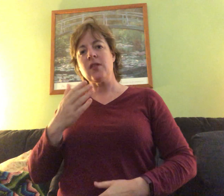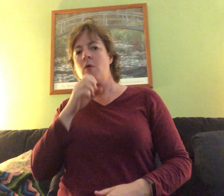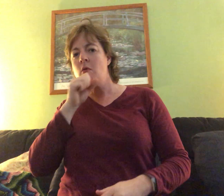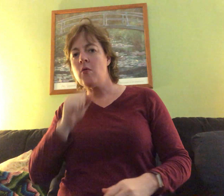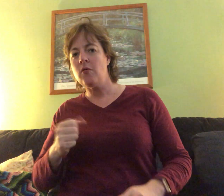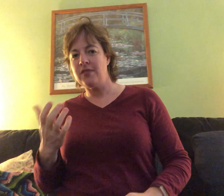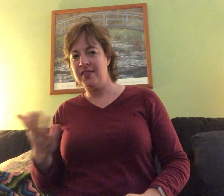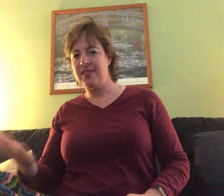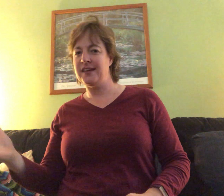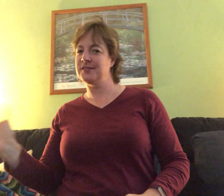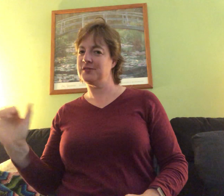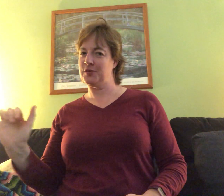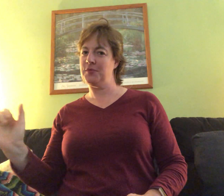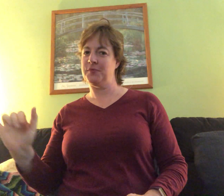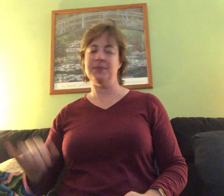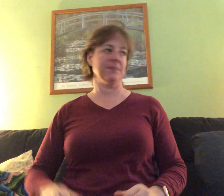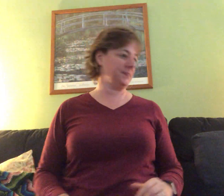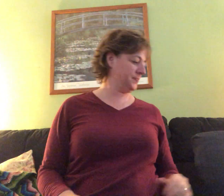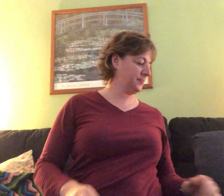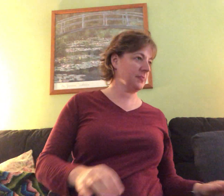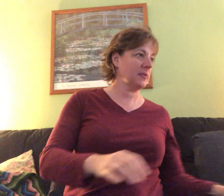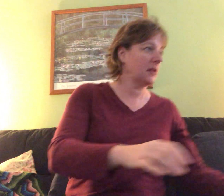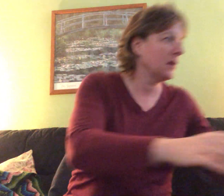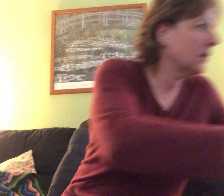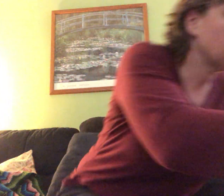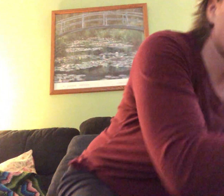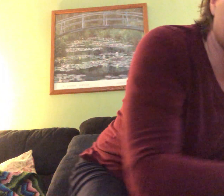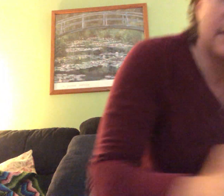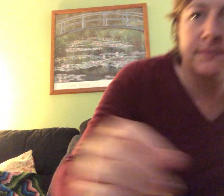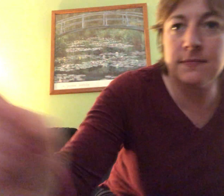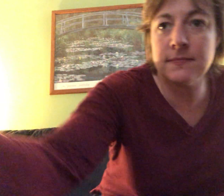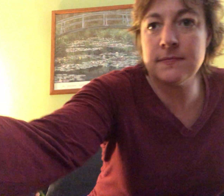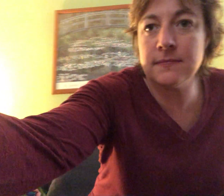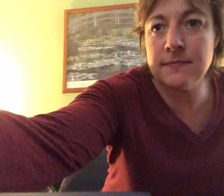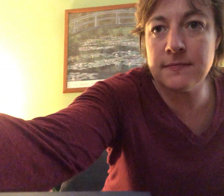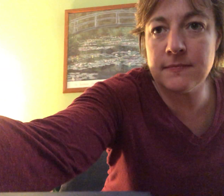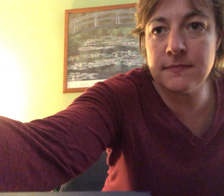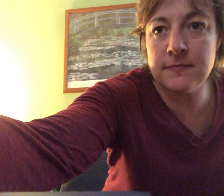recipe that I have for cheesecake. It's one that I used when I started my cheesecake